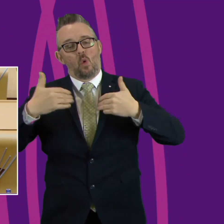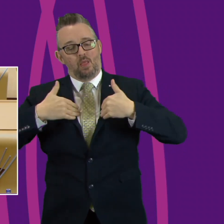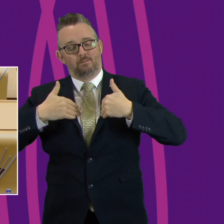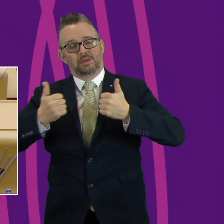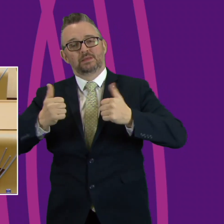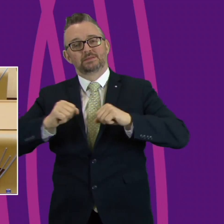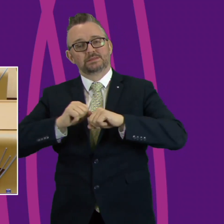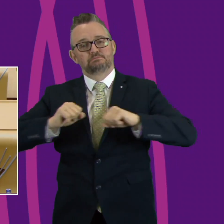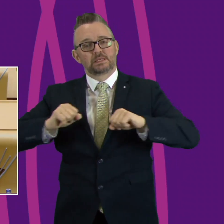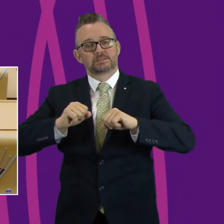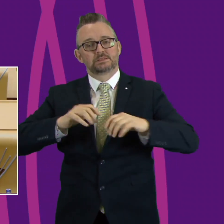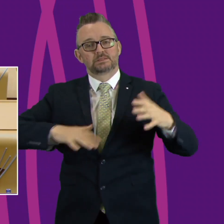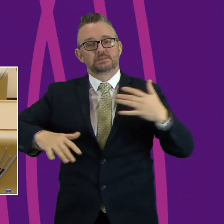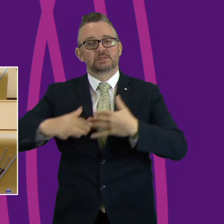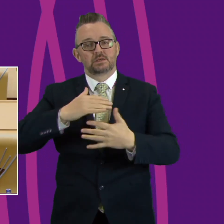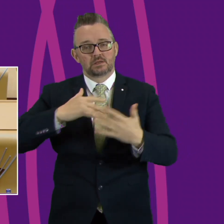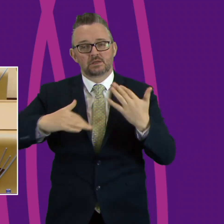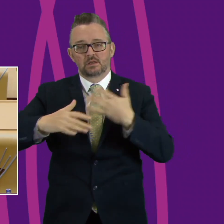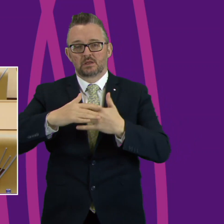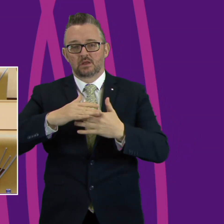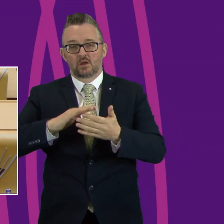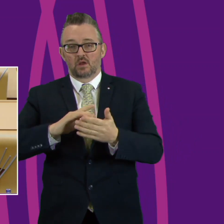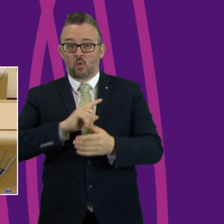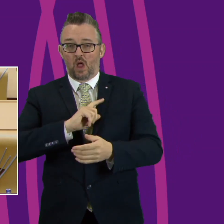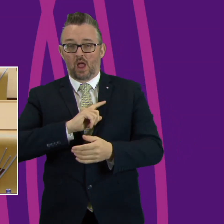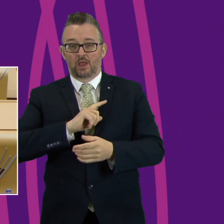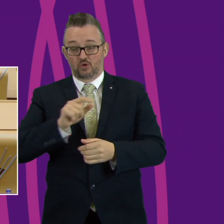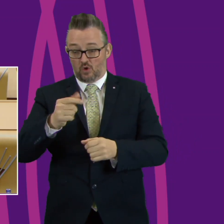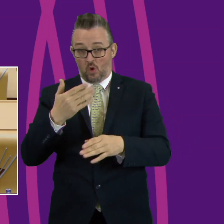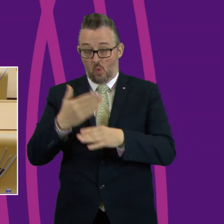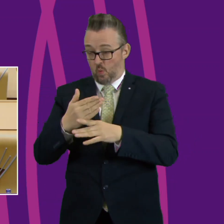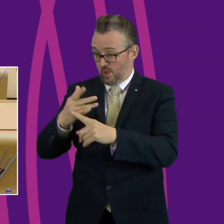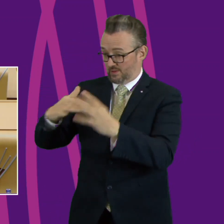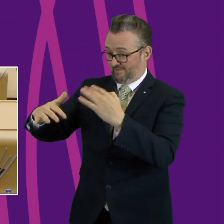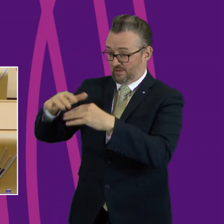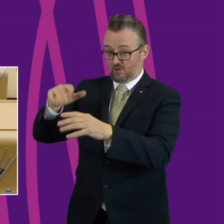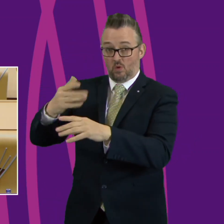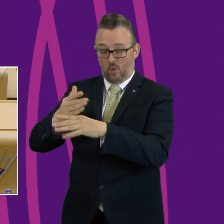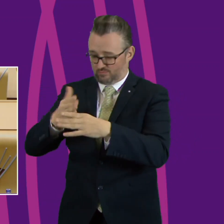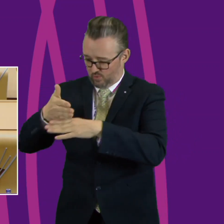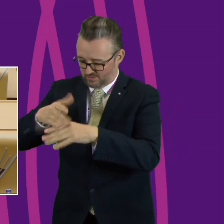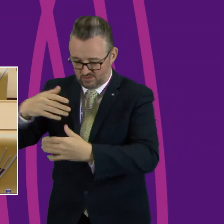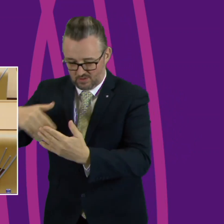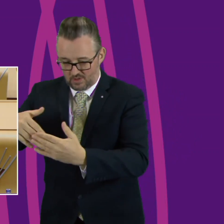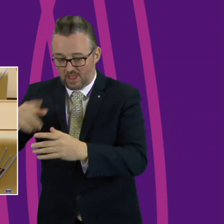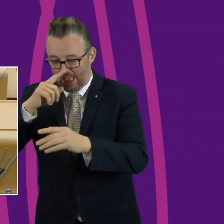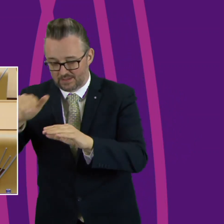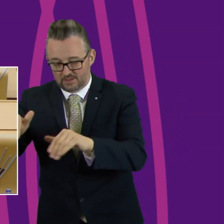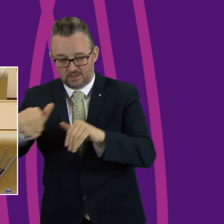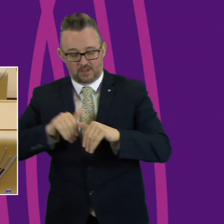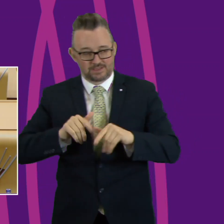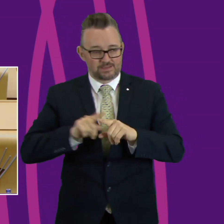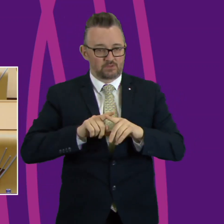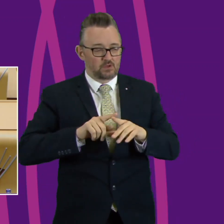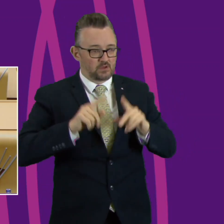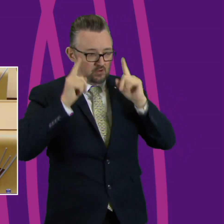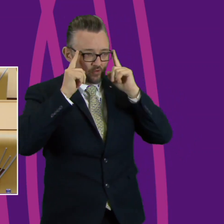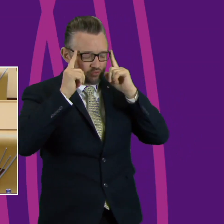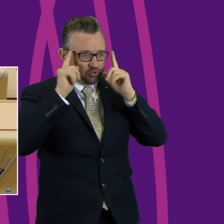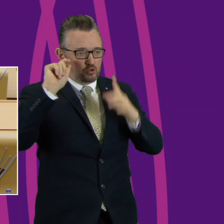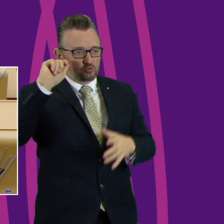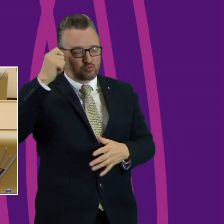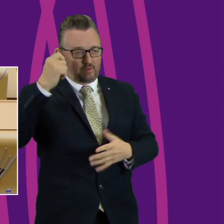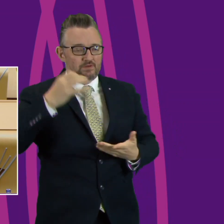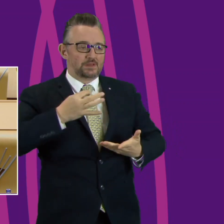very practical steps to create spaces near the working environment for people to get a breather, to make a cup of tea and so